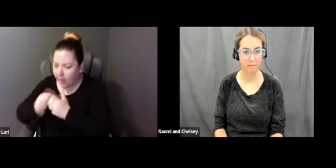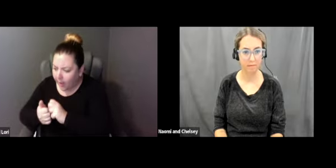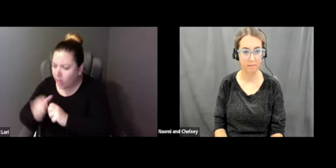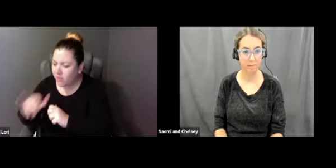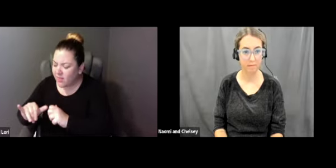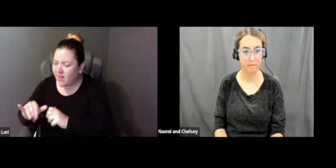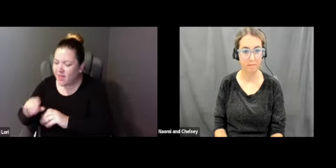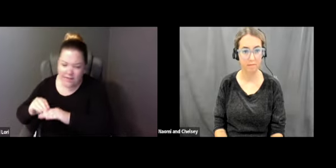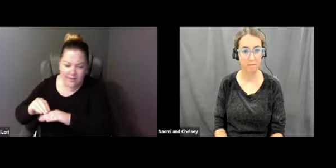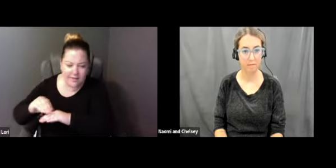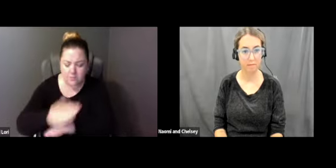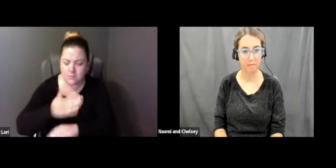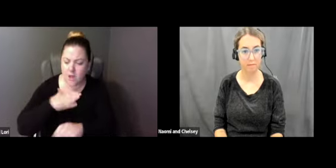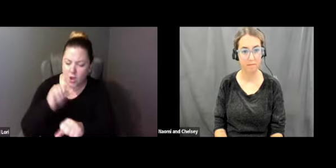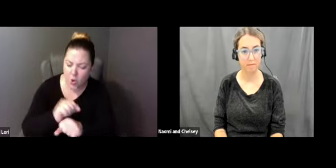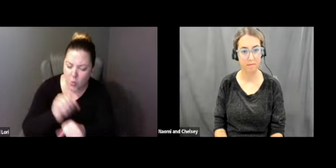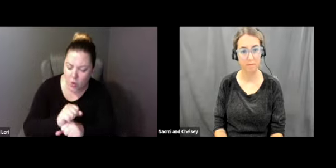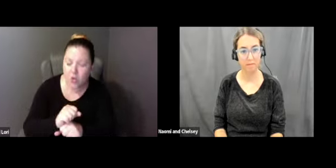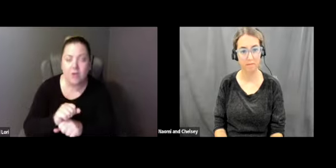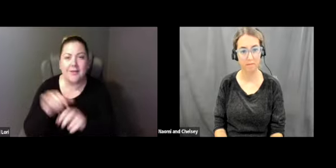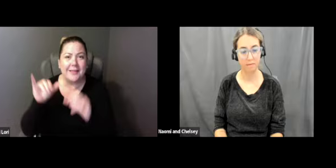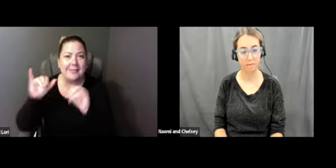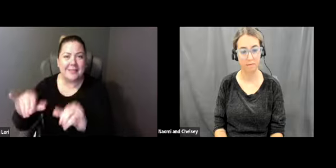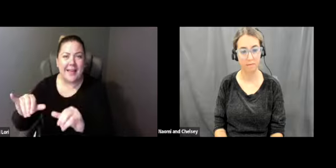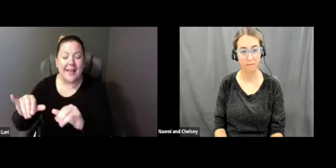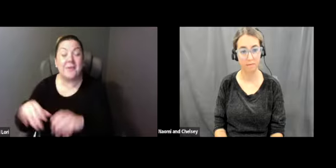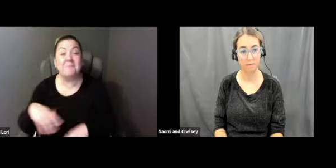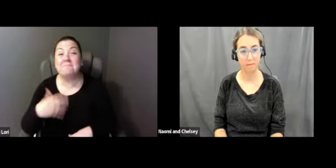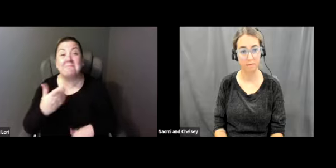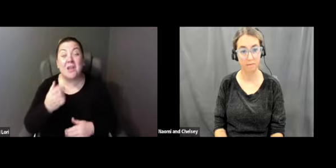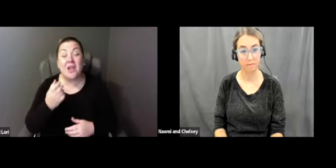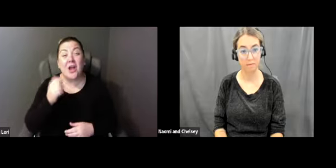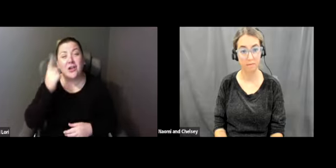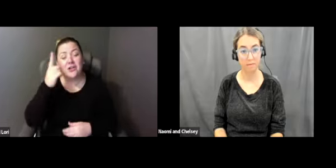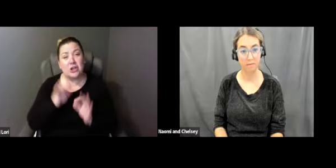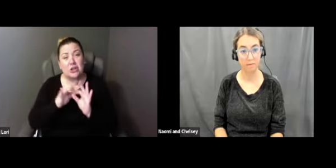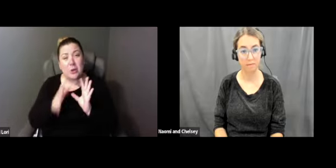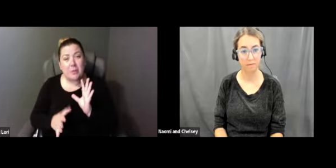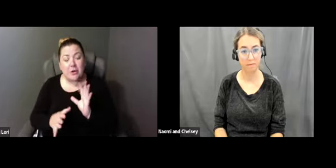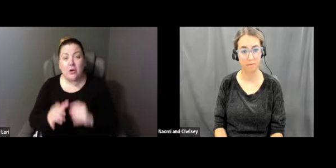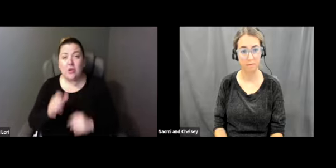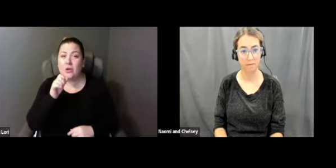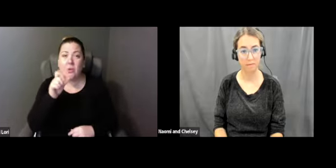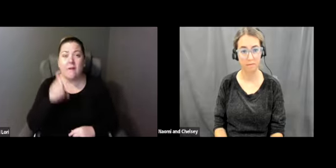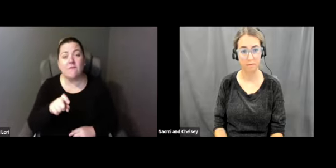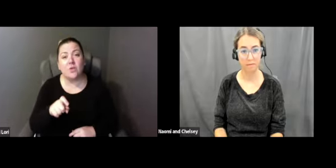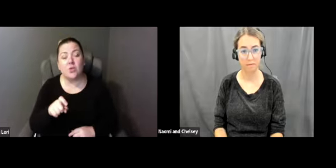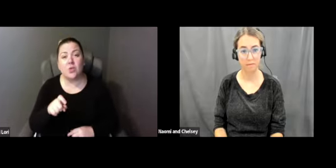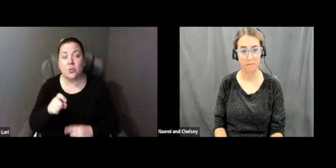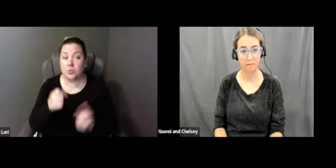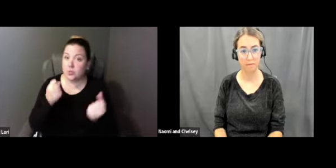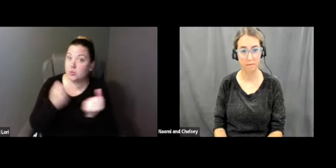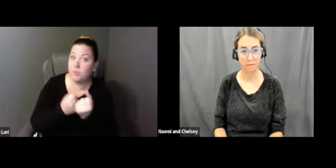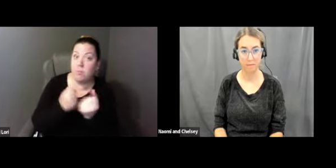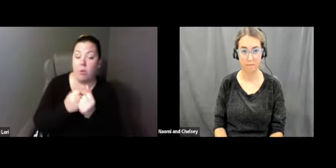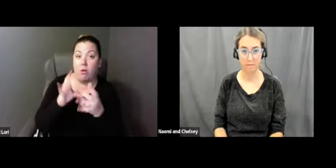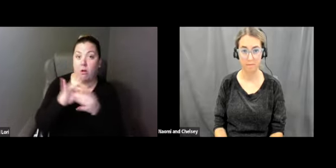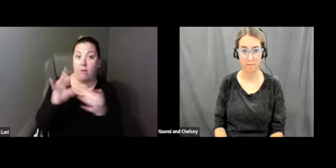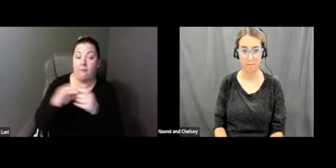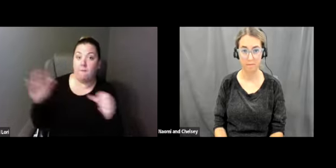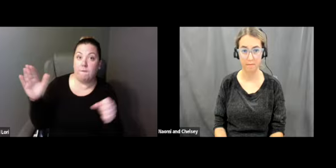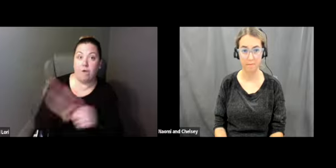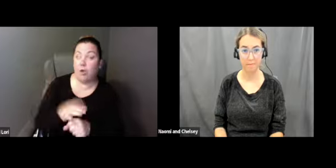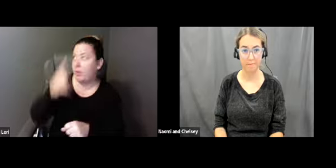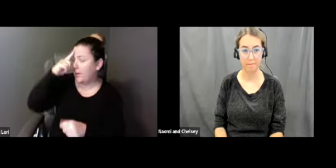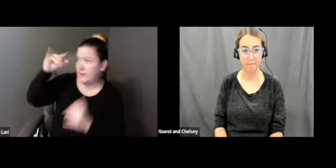And that's not always where, like, as an interpreter, you don't have to be 100% in support of what is being said. Sometimes you can be of